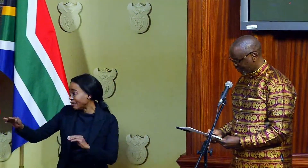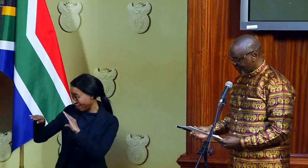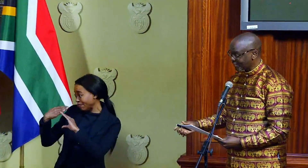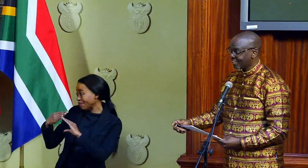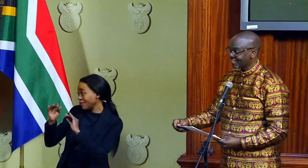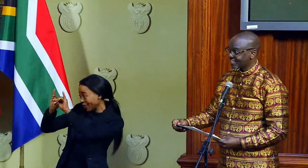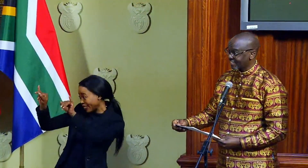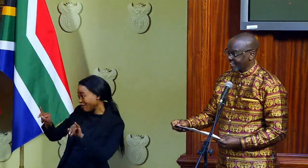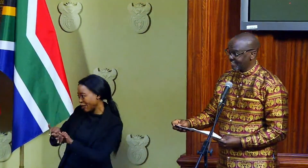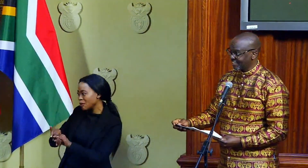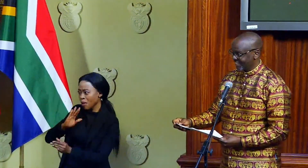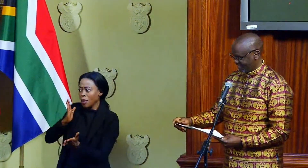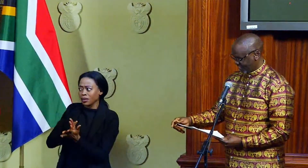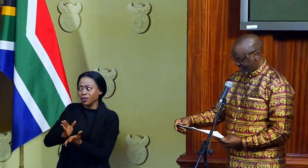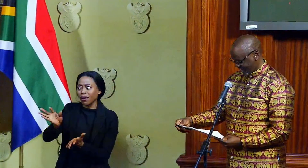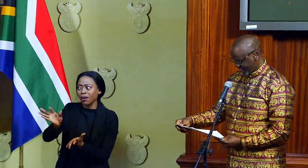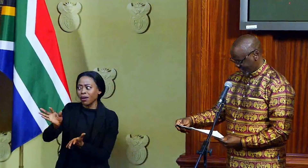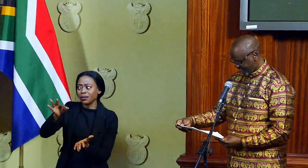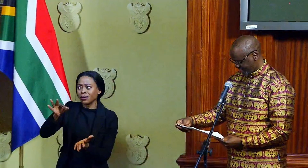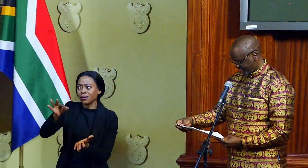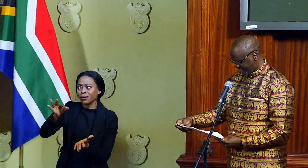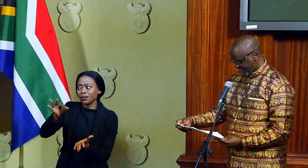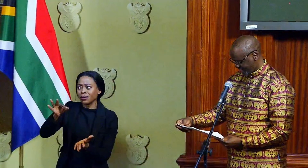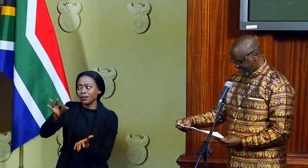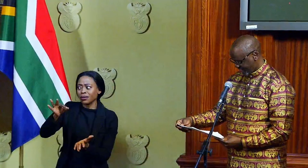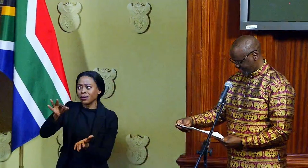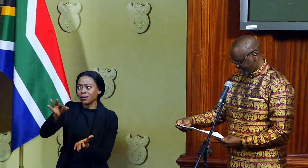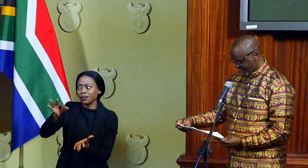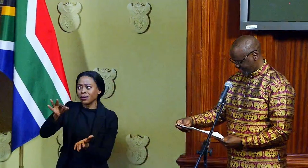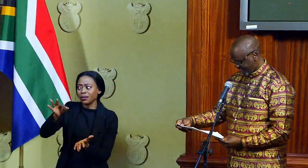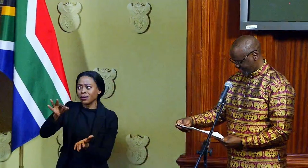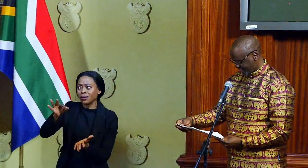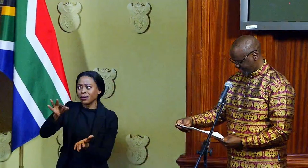I will ensure that it's signed and that it's